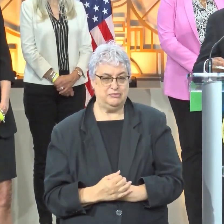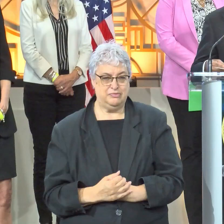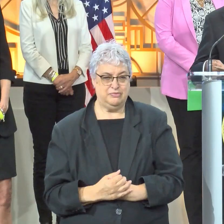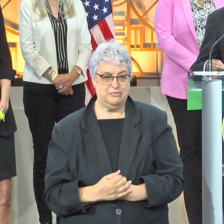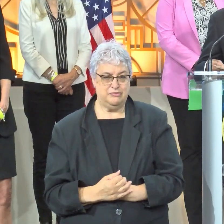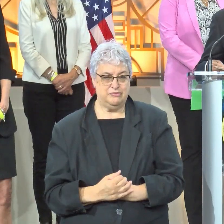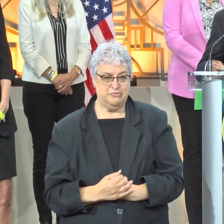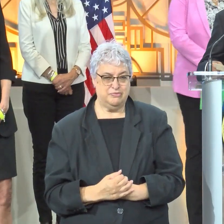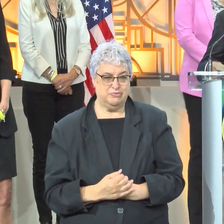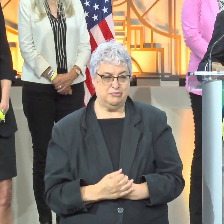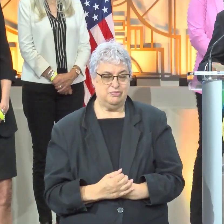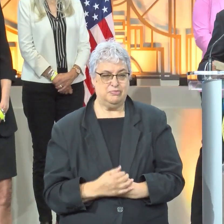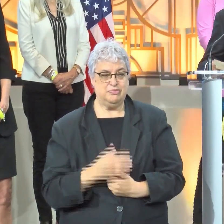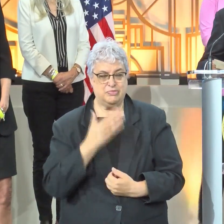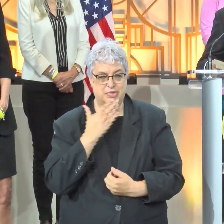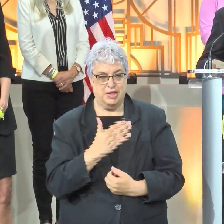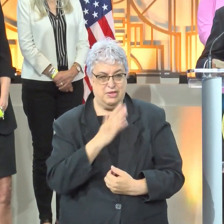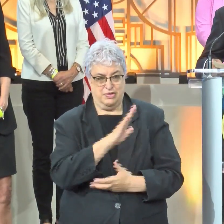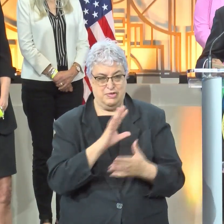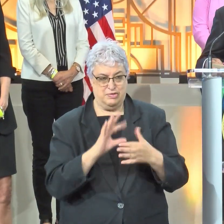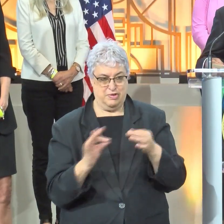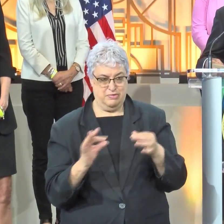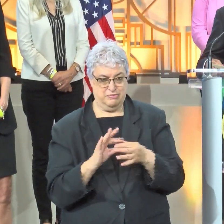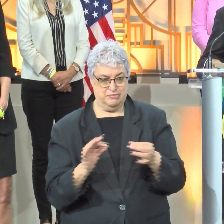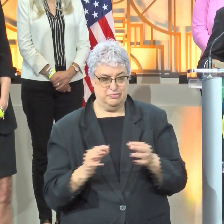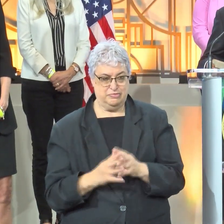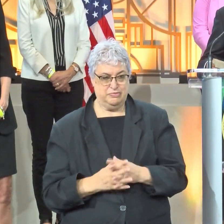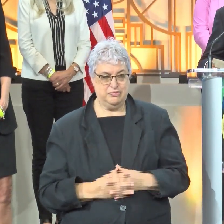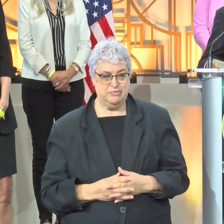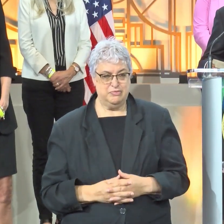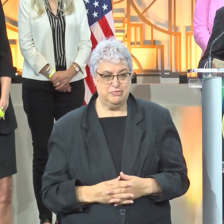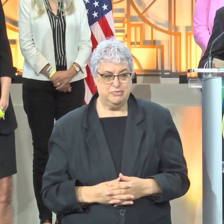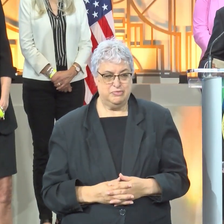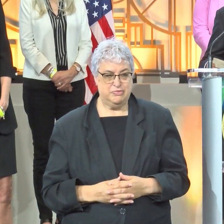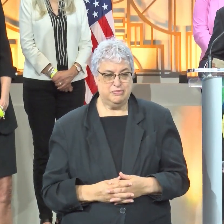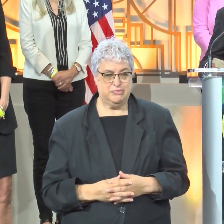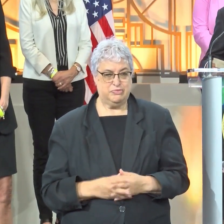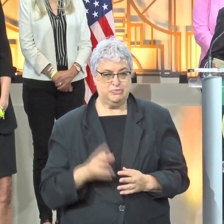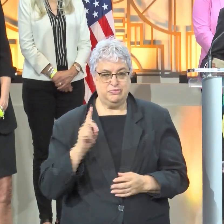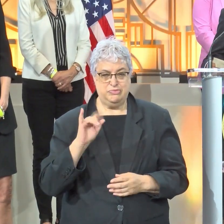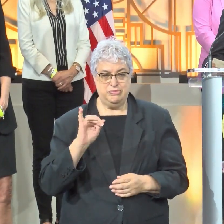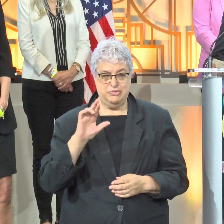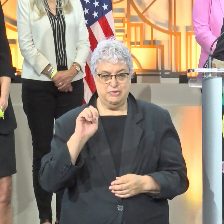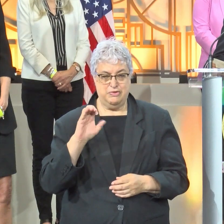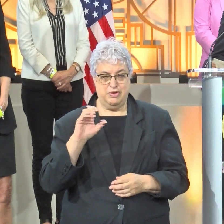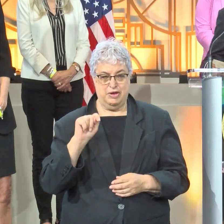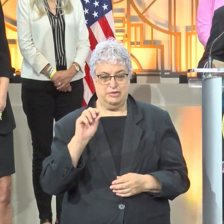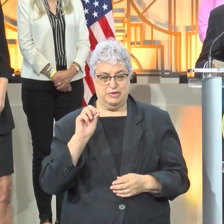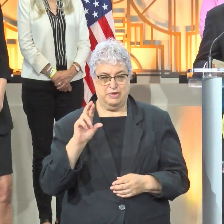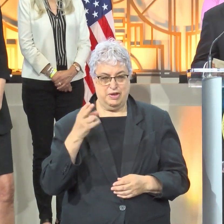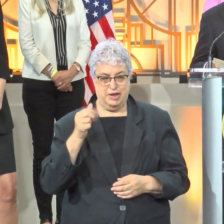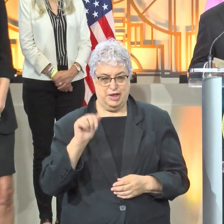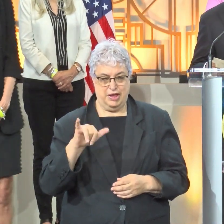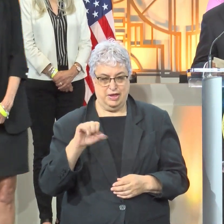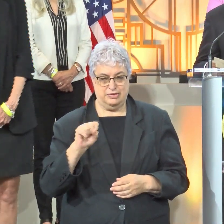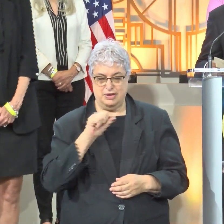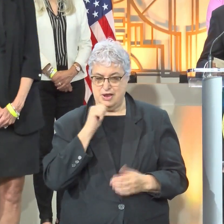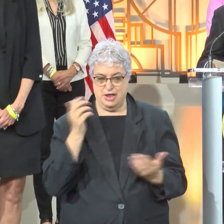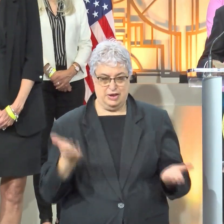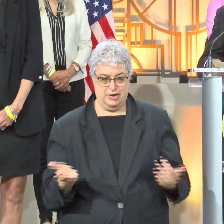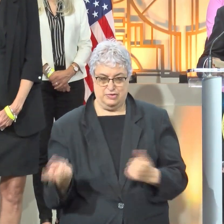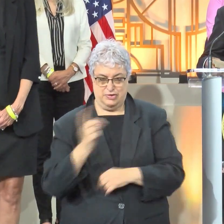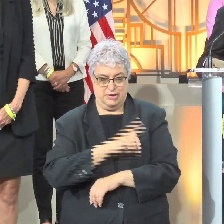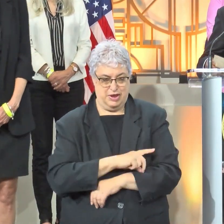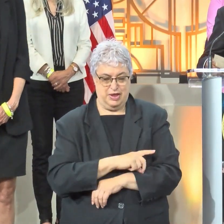Thank you, Amy, well said. Let me also acknowledge the fact that Director Hayes, who's over solid waste, is not with us